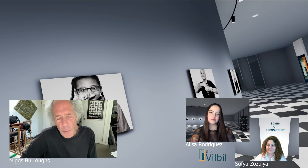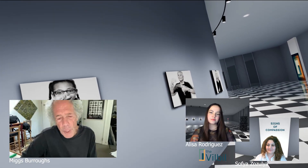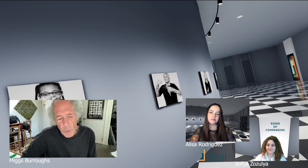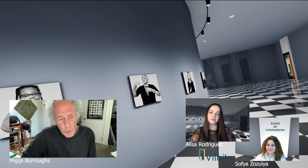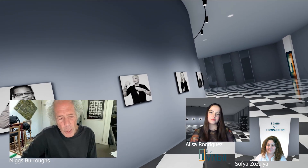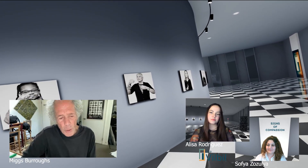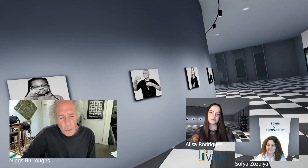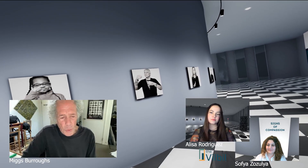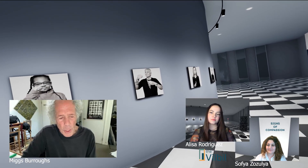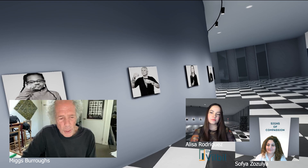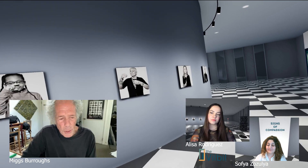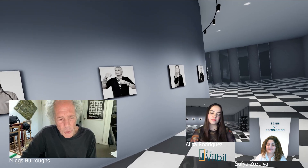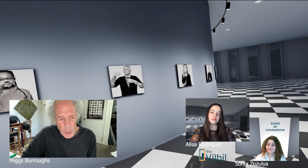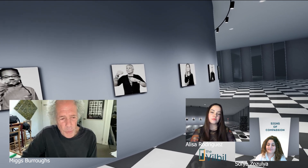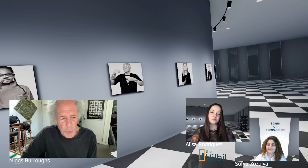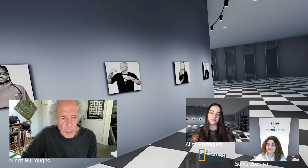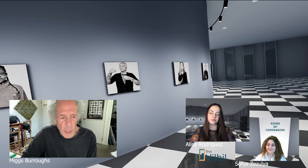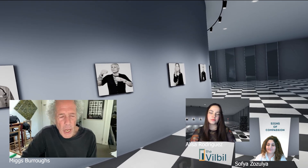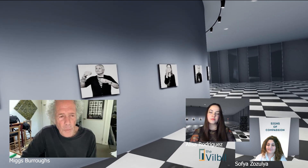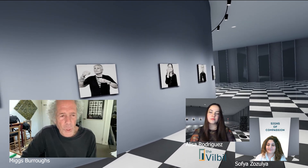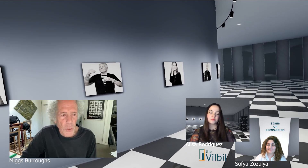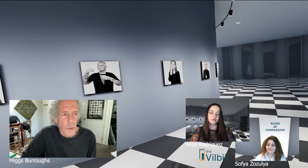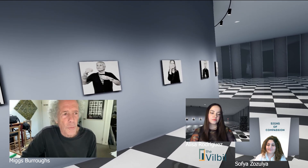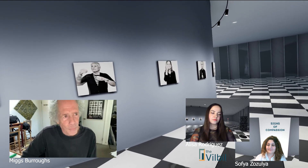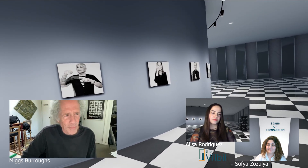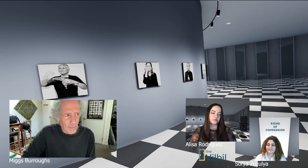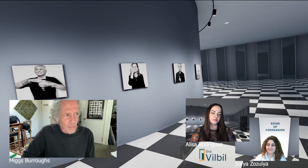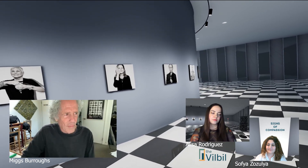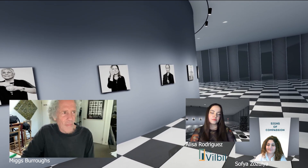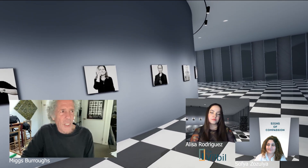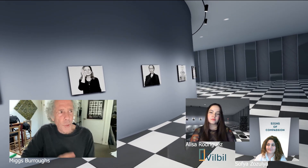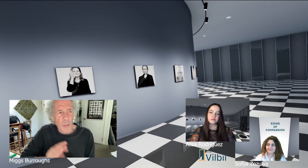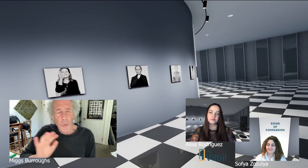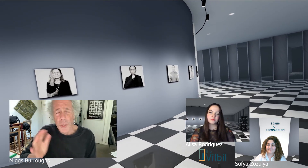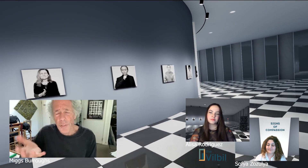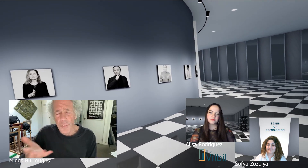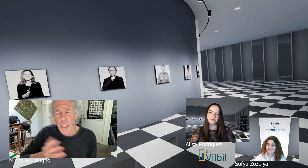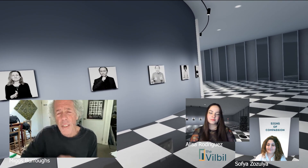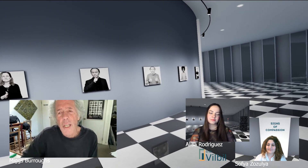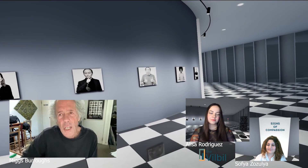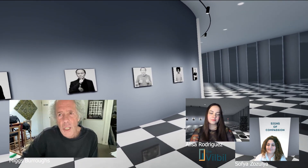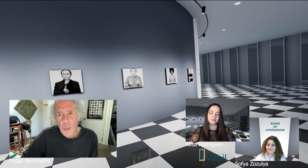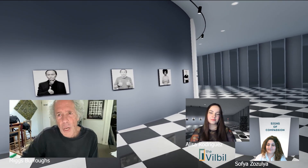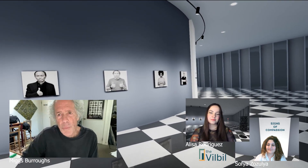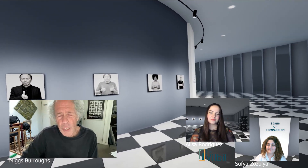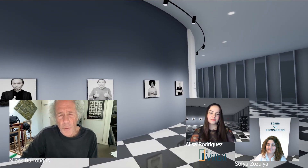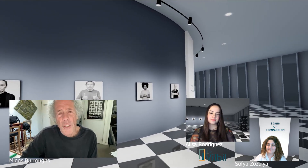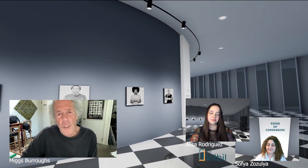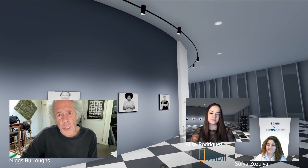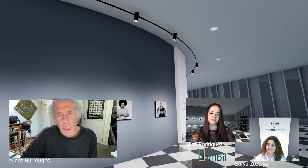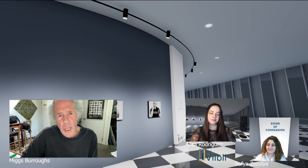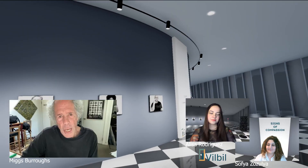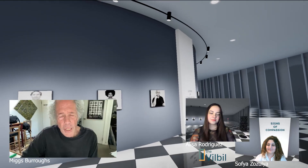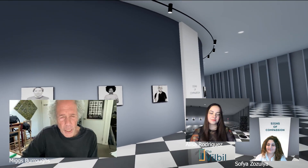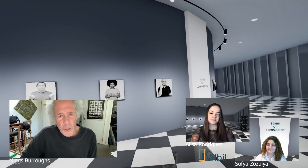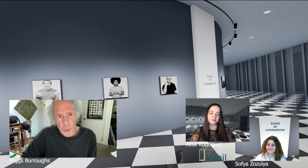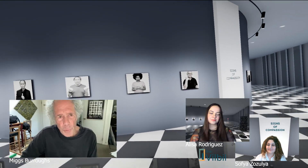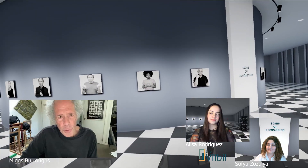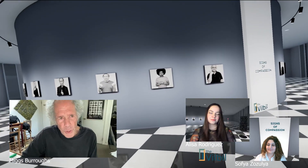army, which wanted to send me to Vietnam. So, in a weird twist of fate, my being arrested and injured in